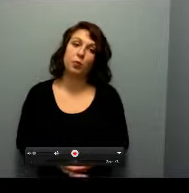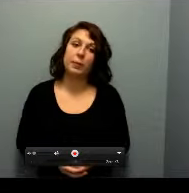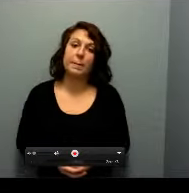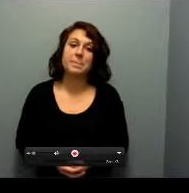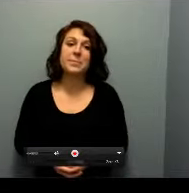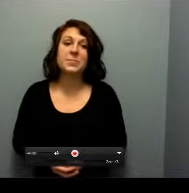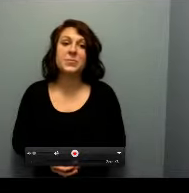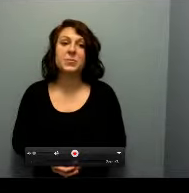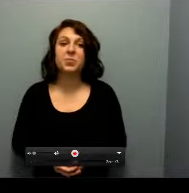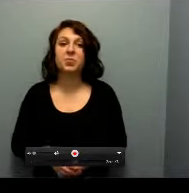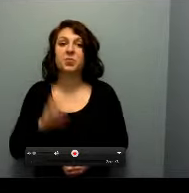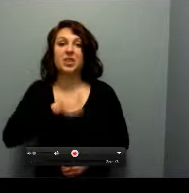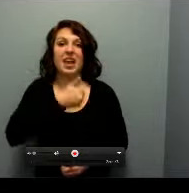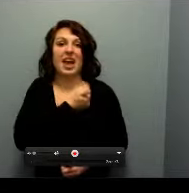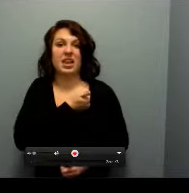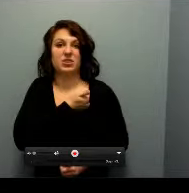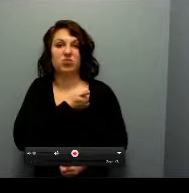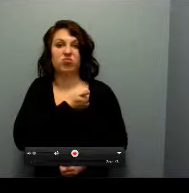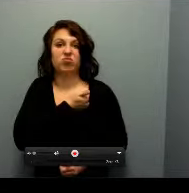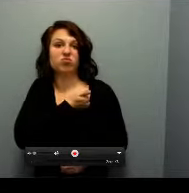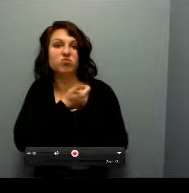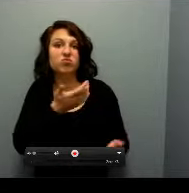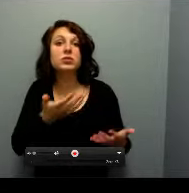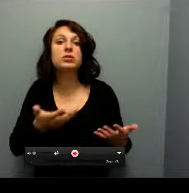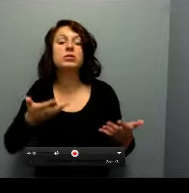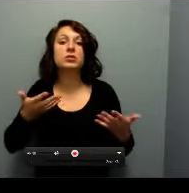How about their attitude?